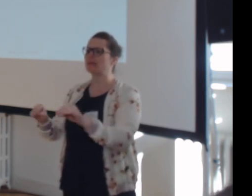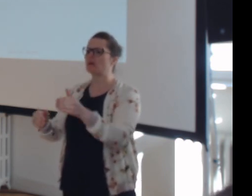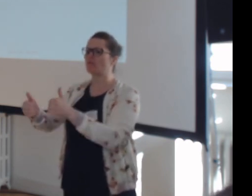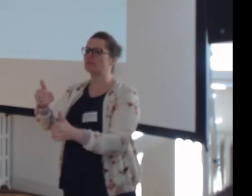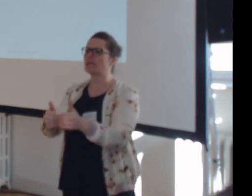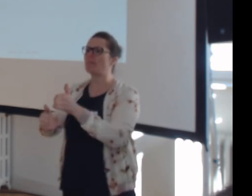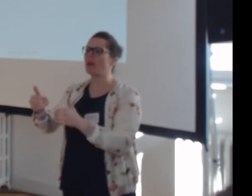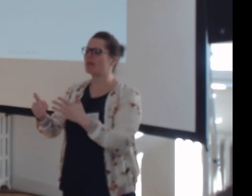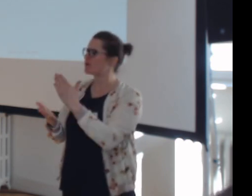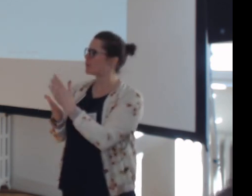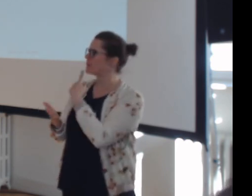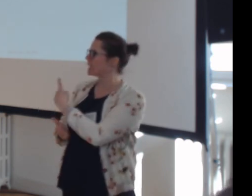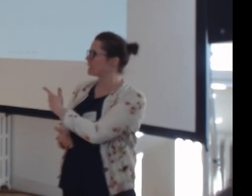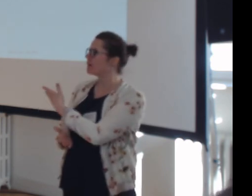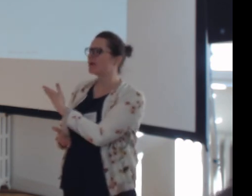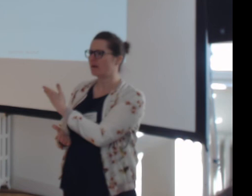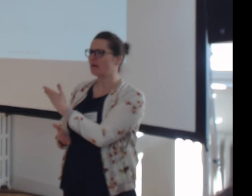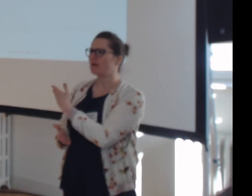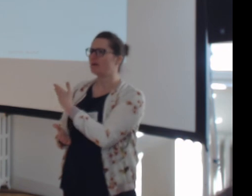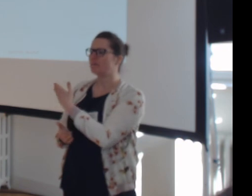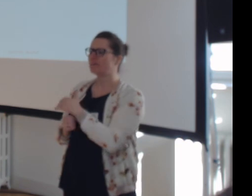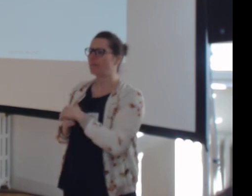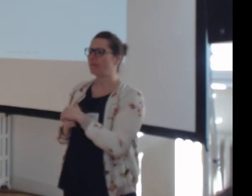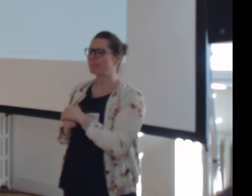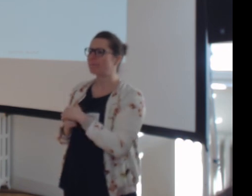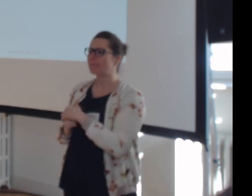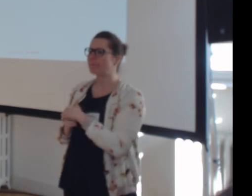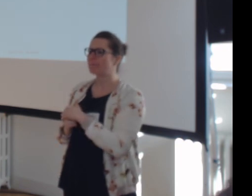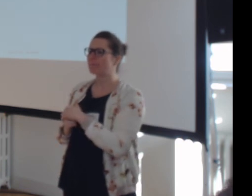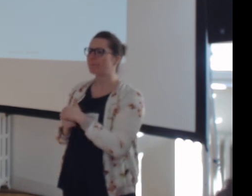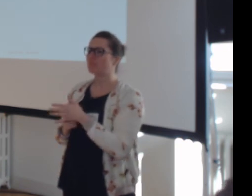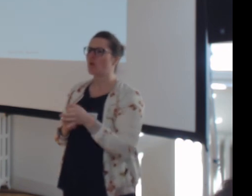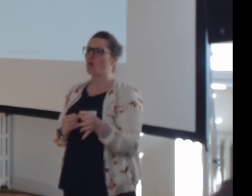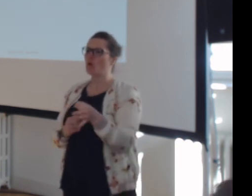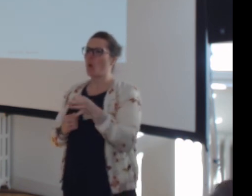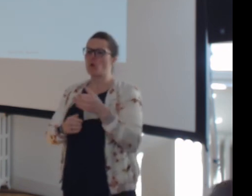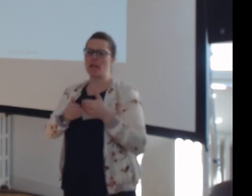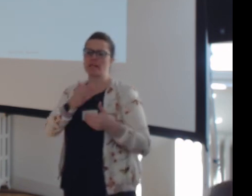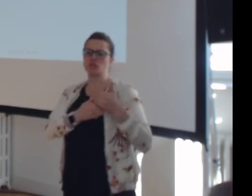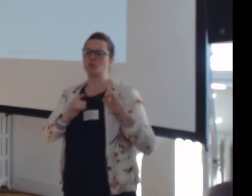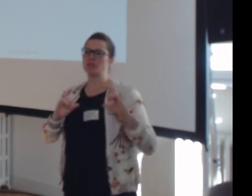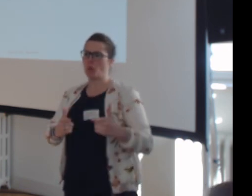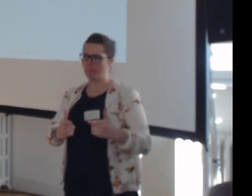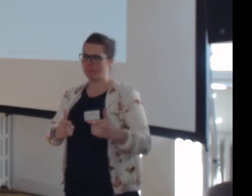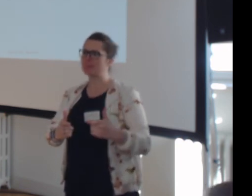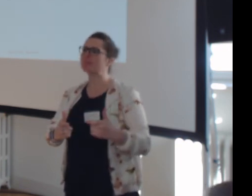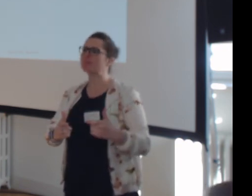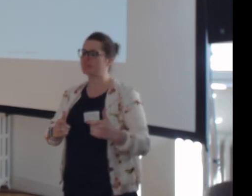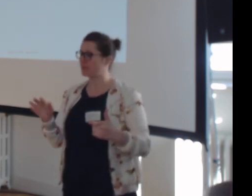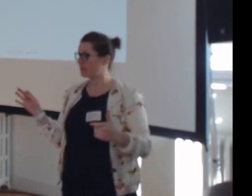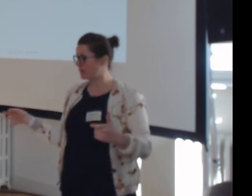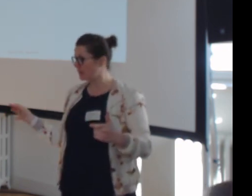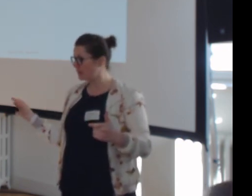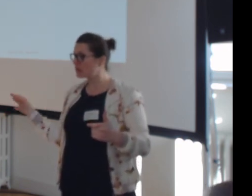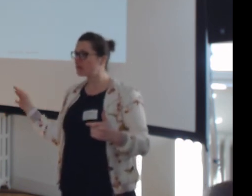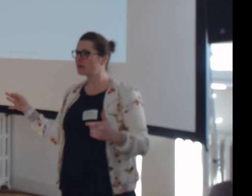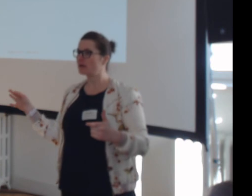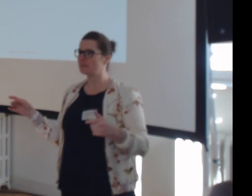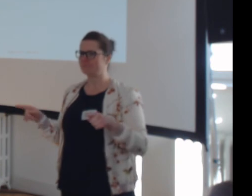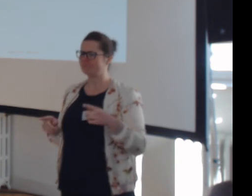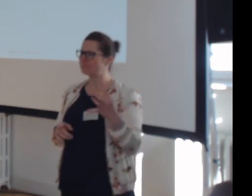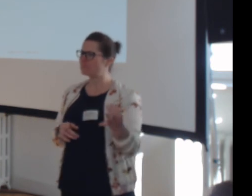material. You mentioned on one moment local history groups. Yes. I guess that this is quite